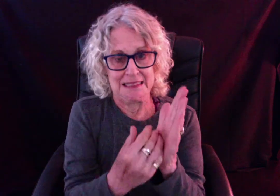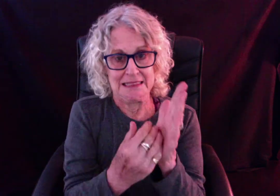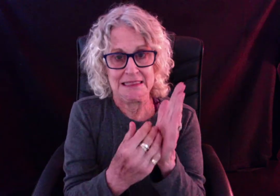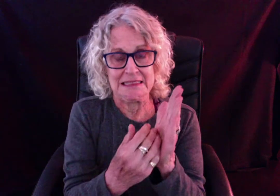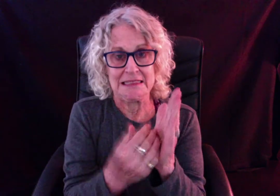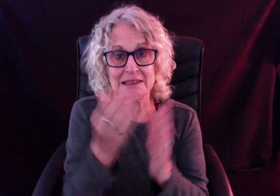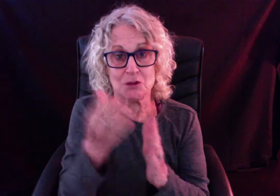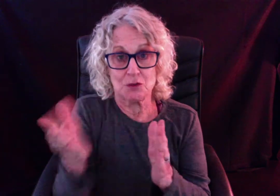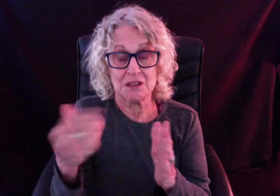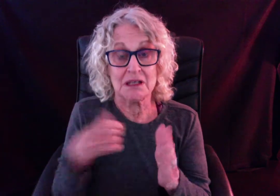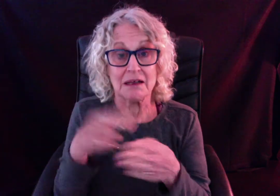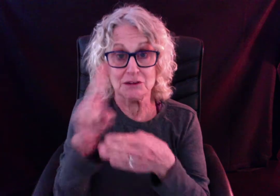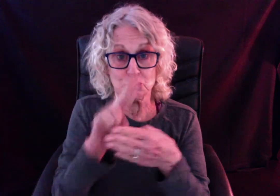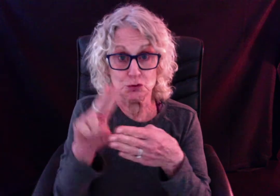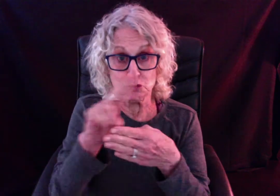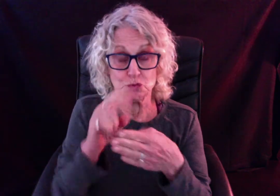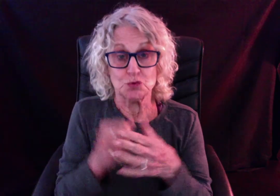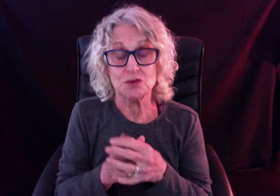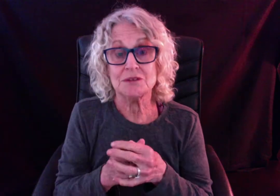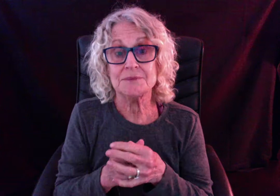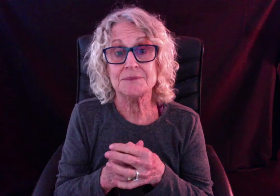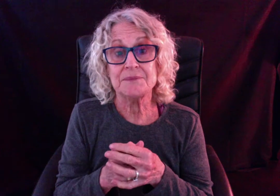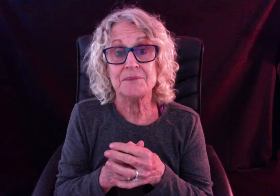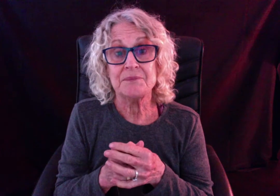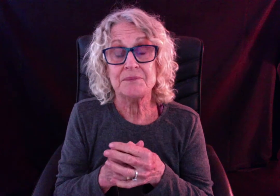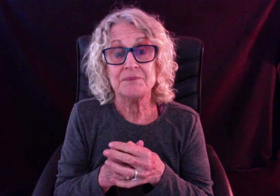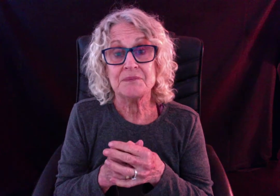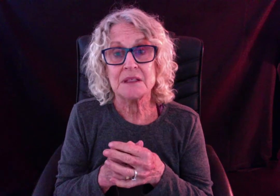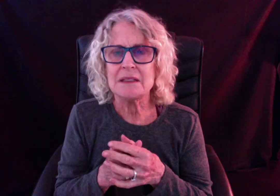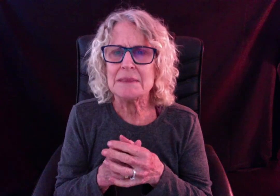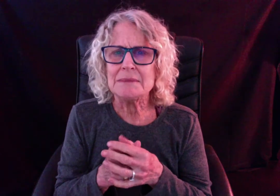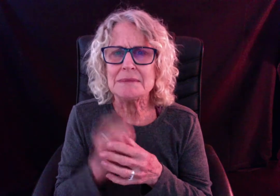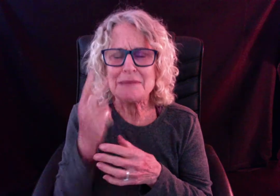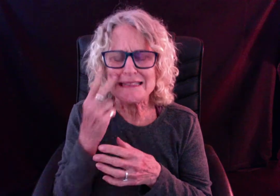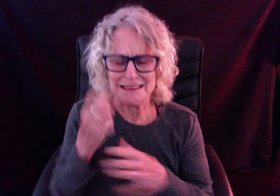that I used. Okay, let's see, sorry.